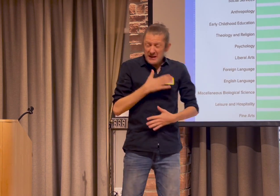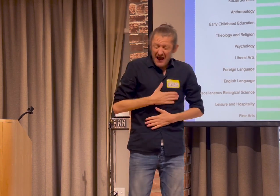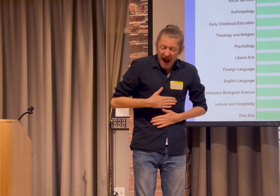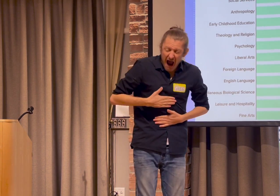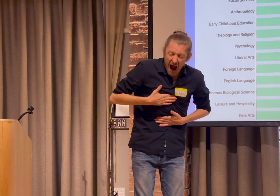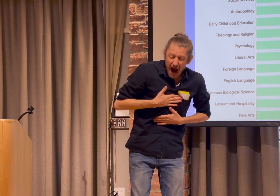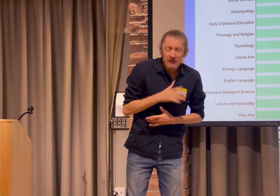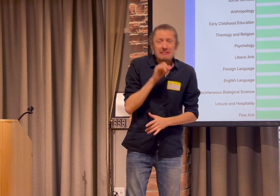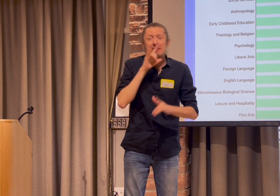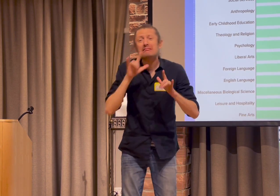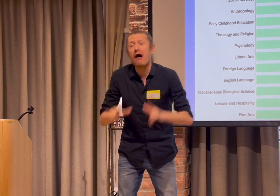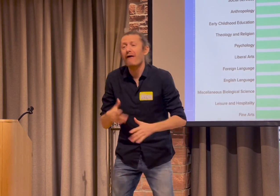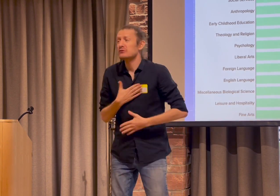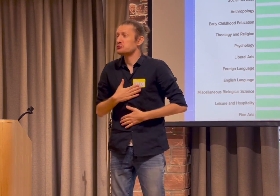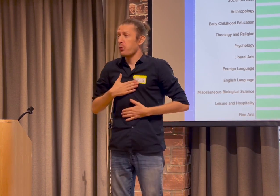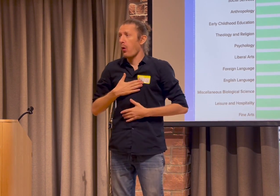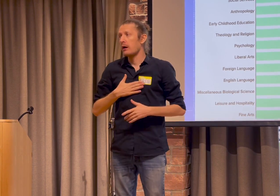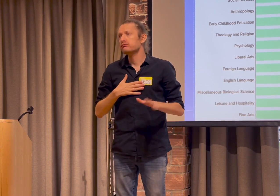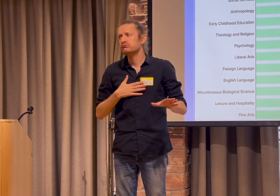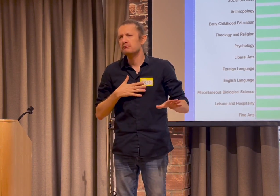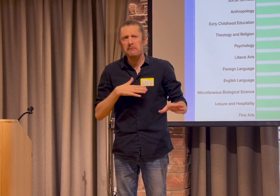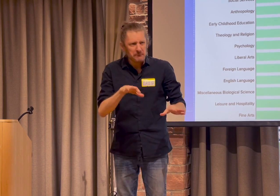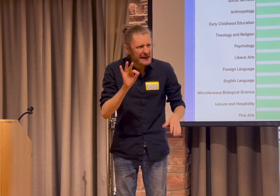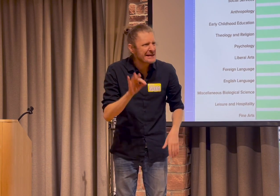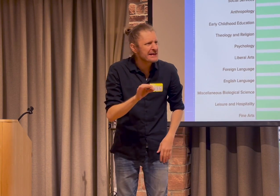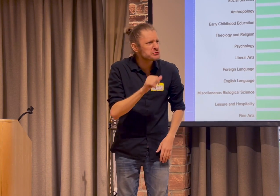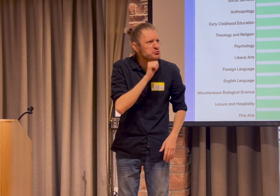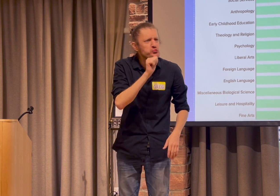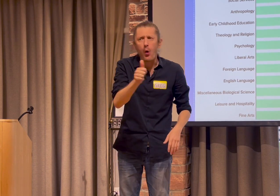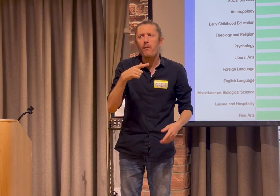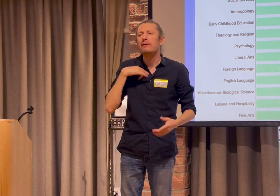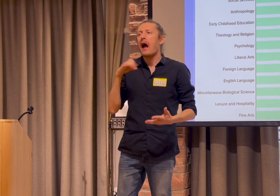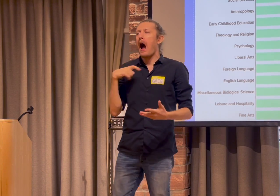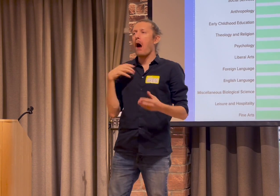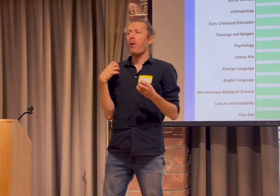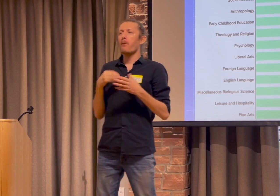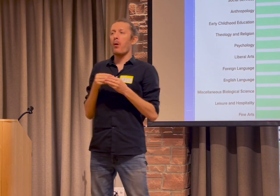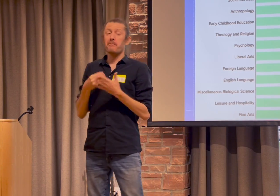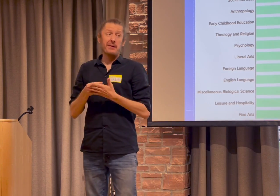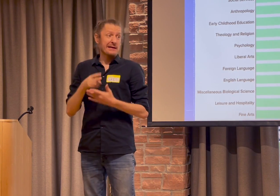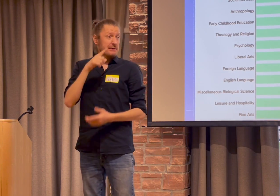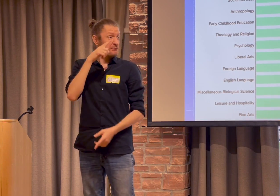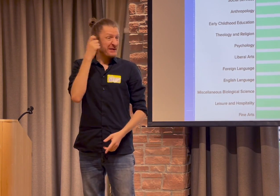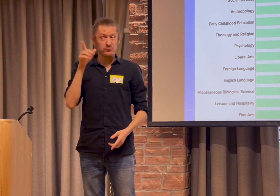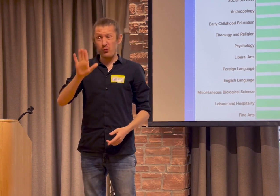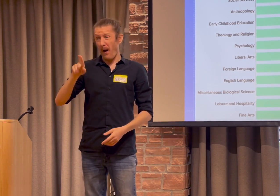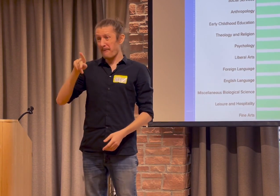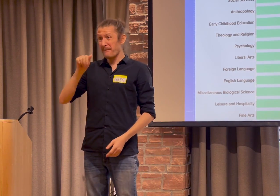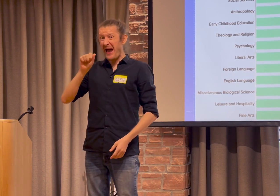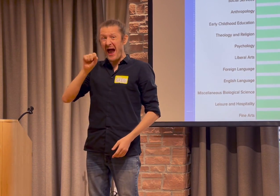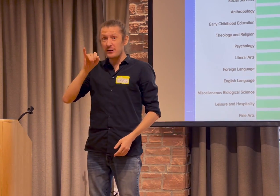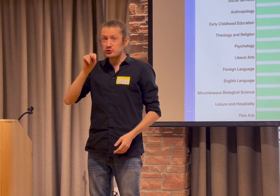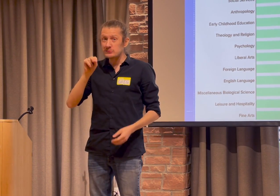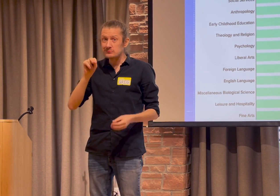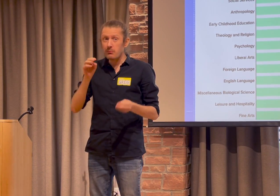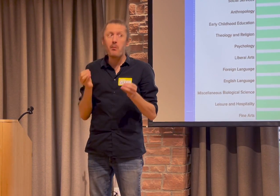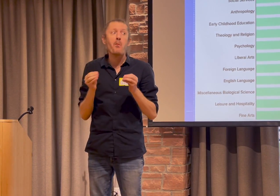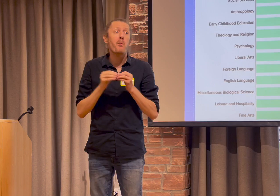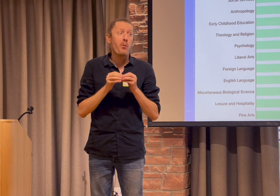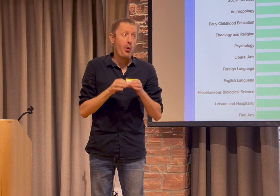major in psychology. And if you really love it, you are a psychologist at heart, pick it. You know, I don't want you to pick a major just because you aren't